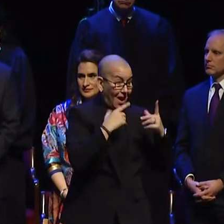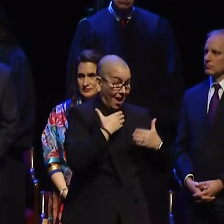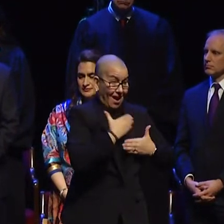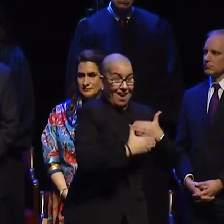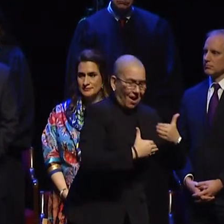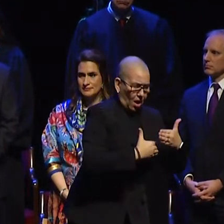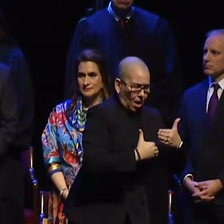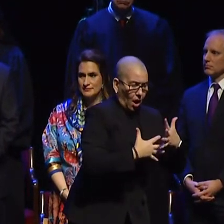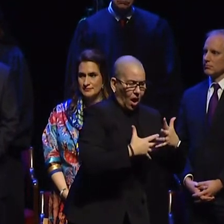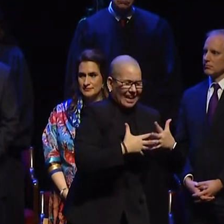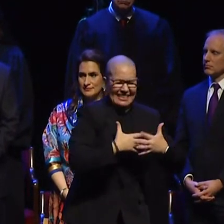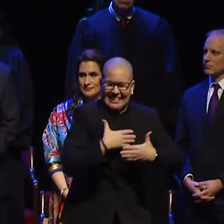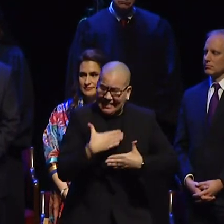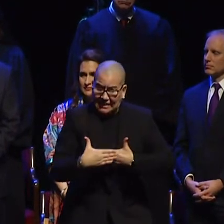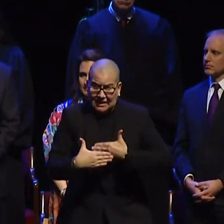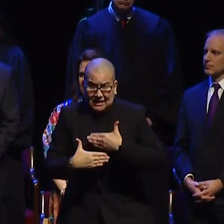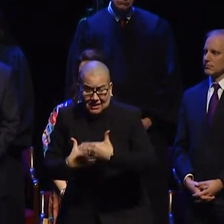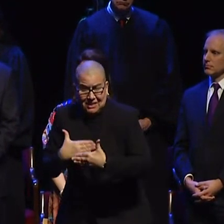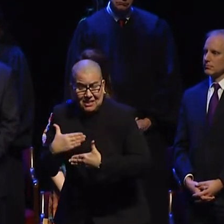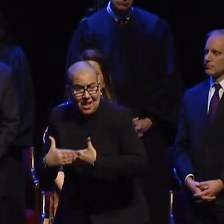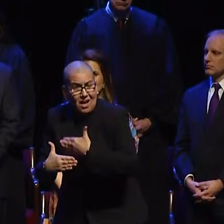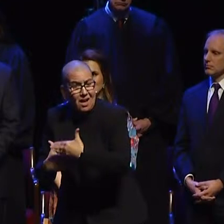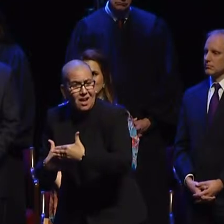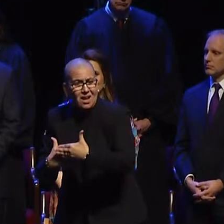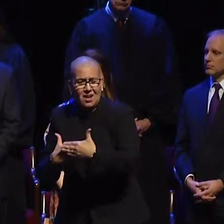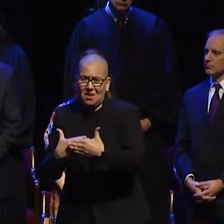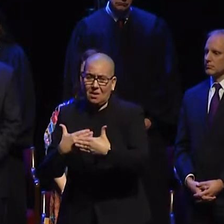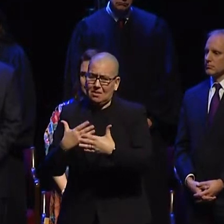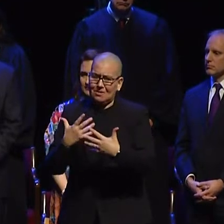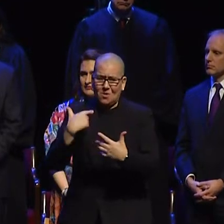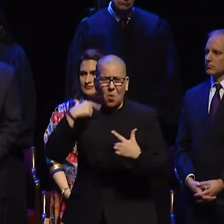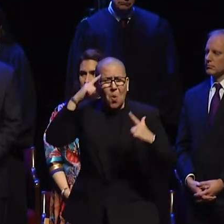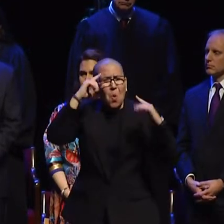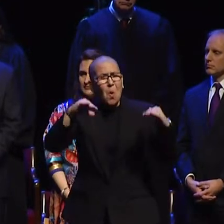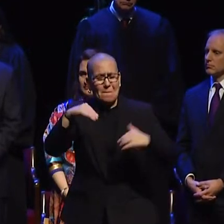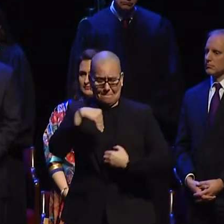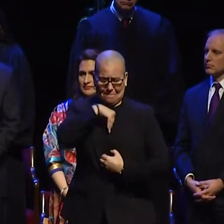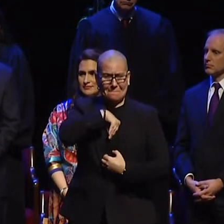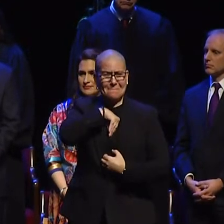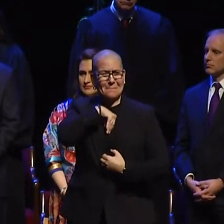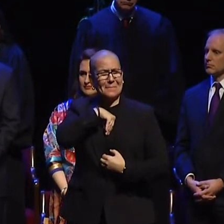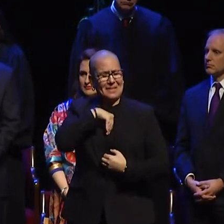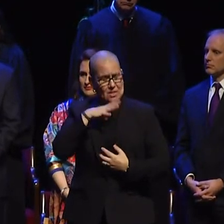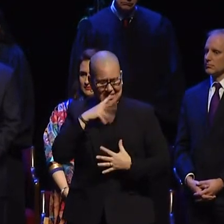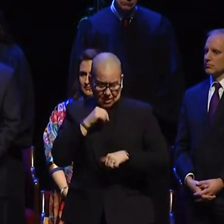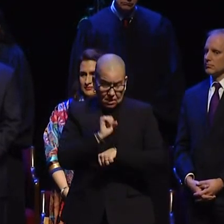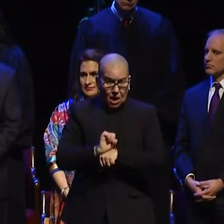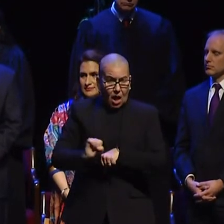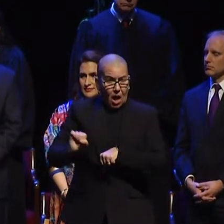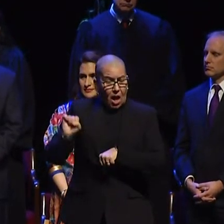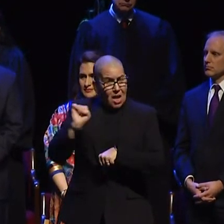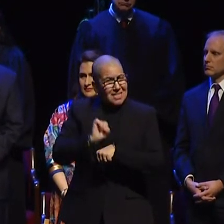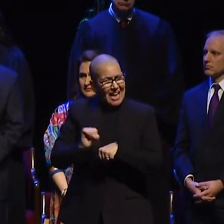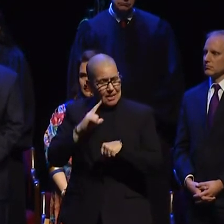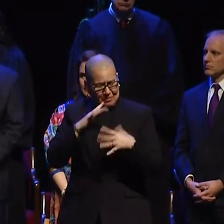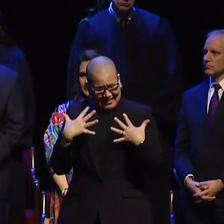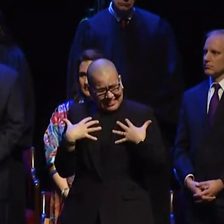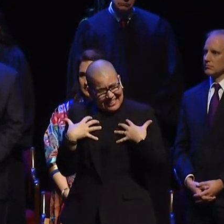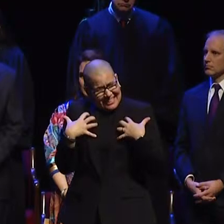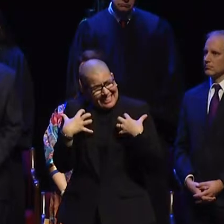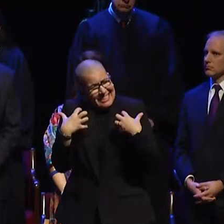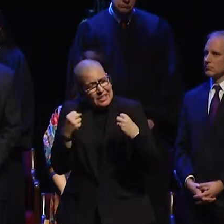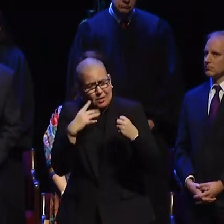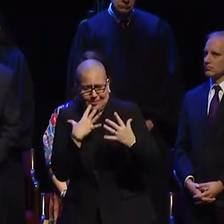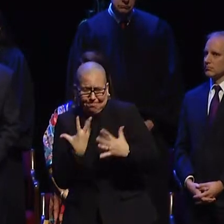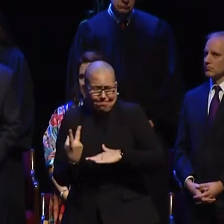starts. What we had hoped in our hearts that we would have what it takes and our